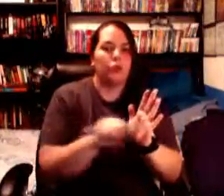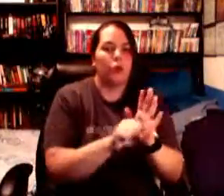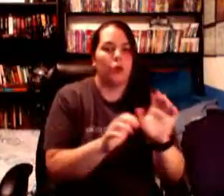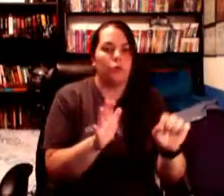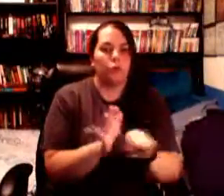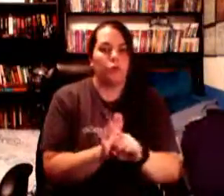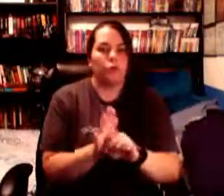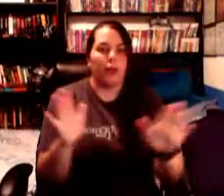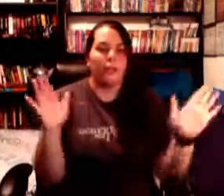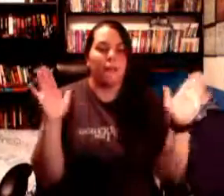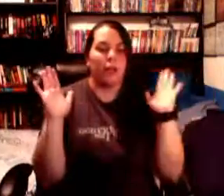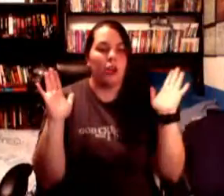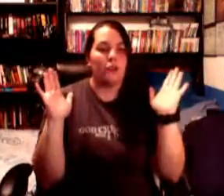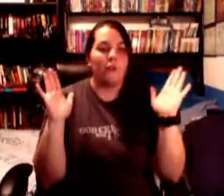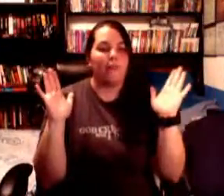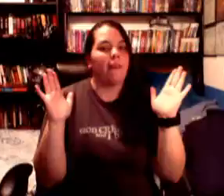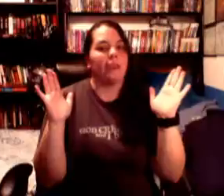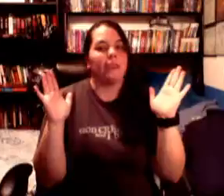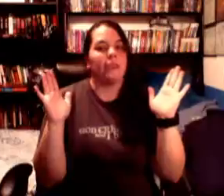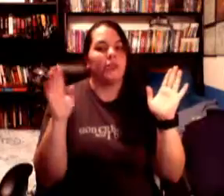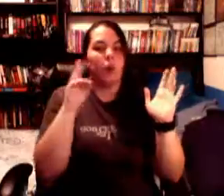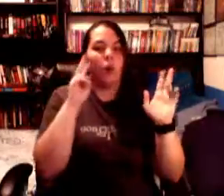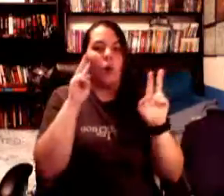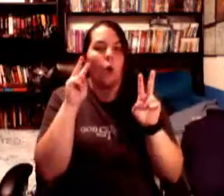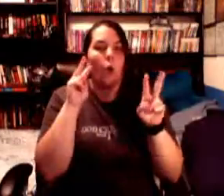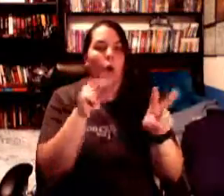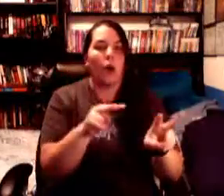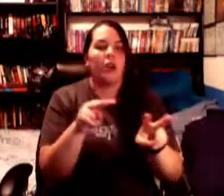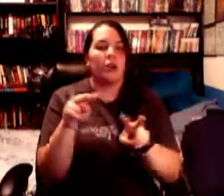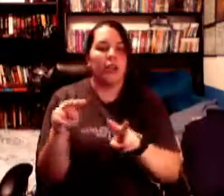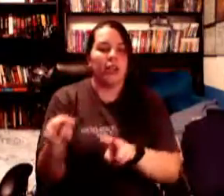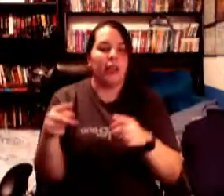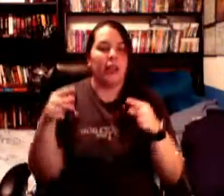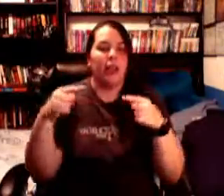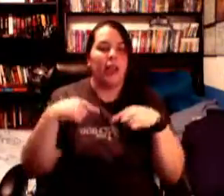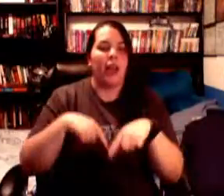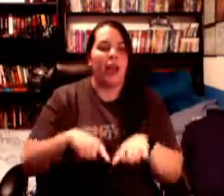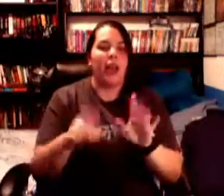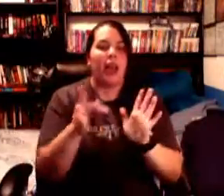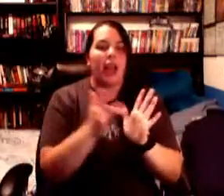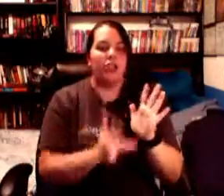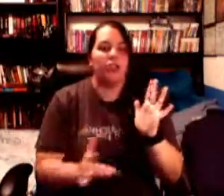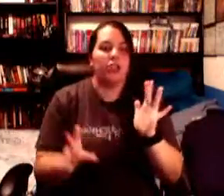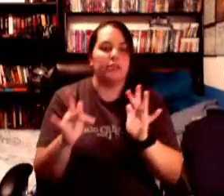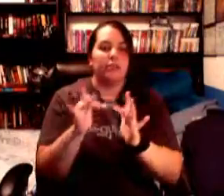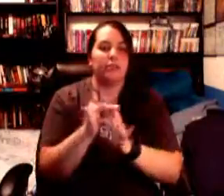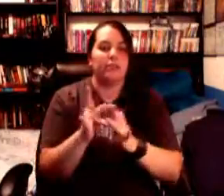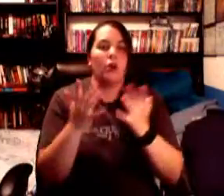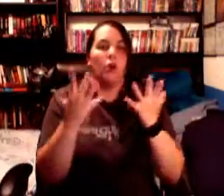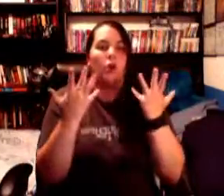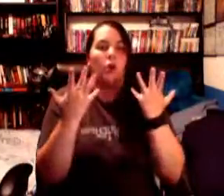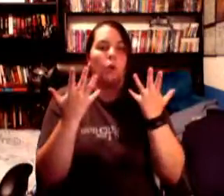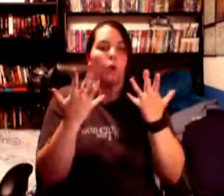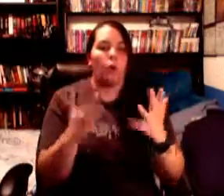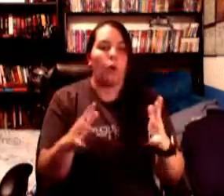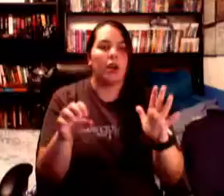So, crucified. So that line is, watching as Jesus